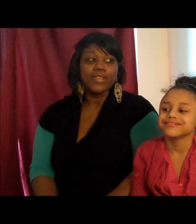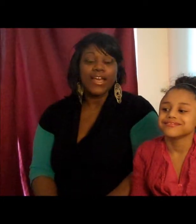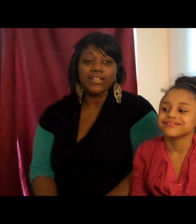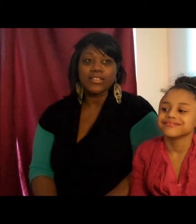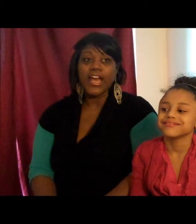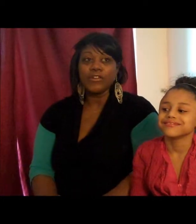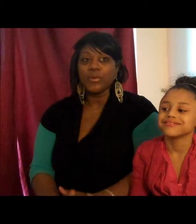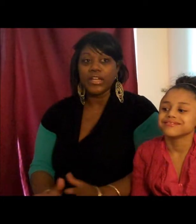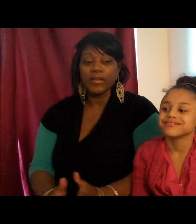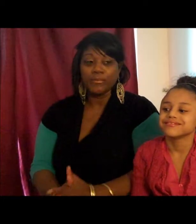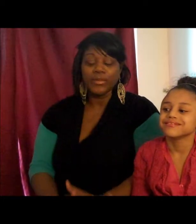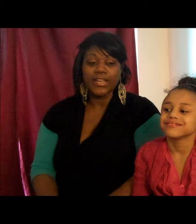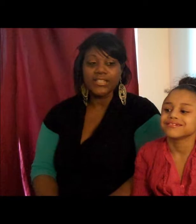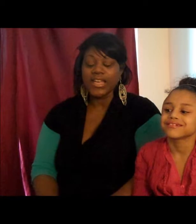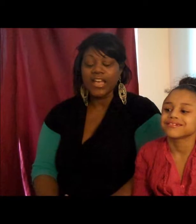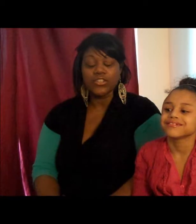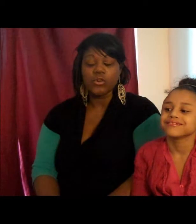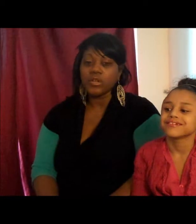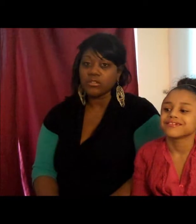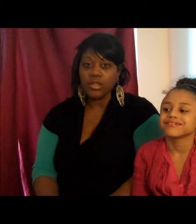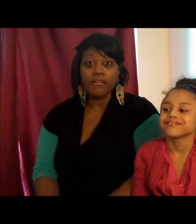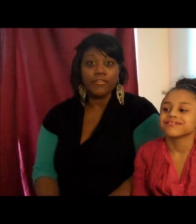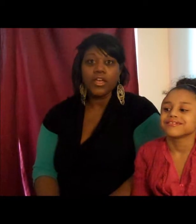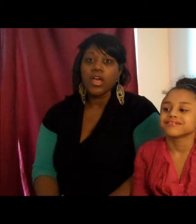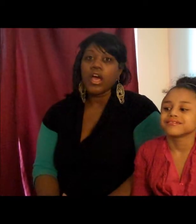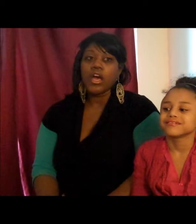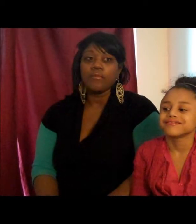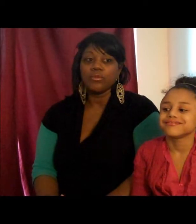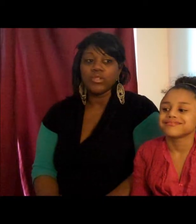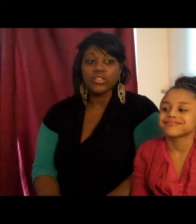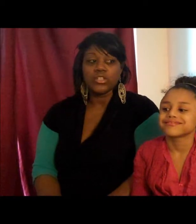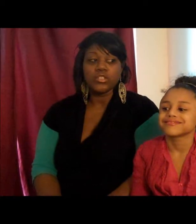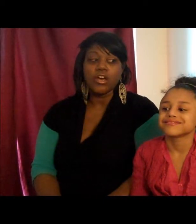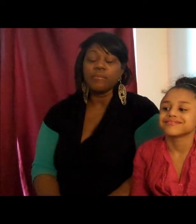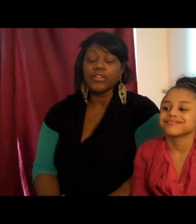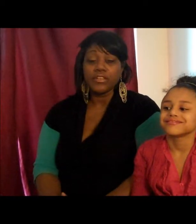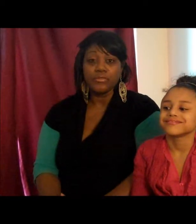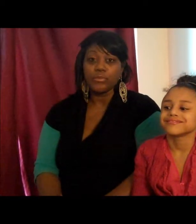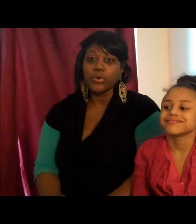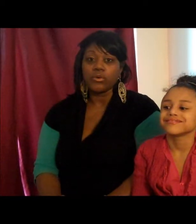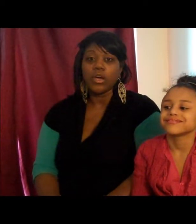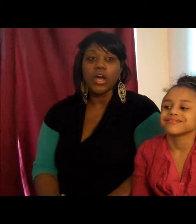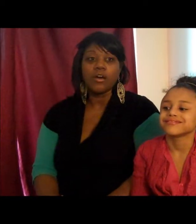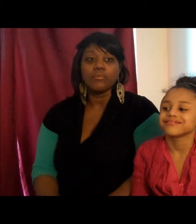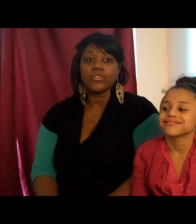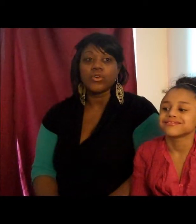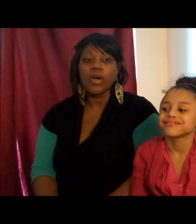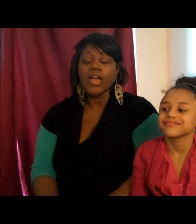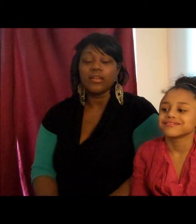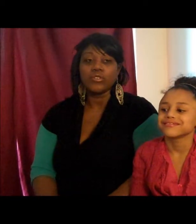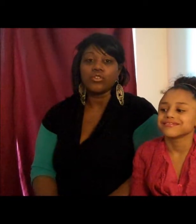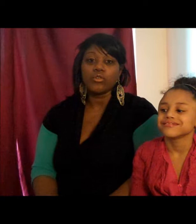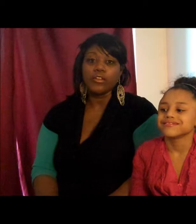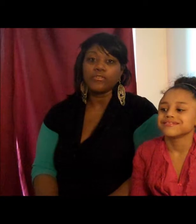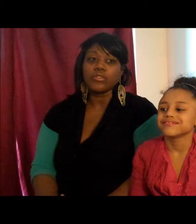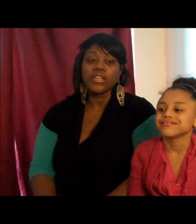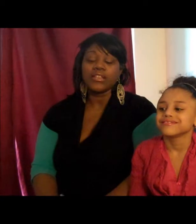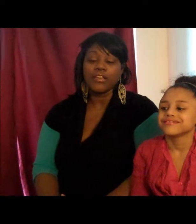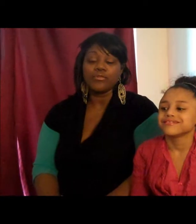that is kind of put up because they had so much stuff. Um, it was just unbelievable. Um, so I am so grateful and thankful